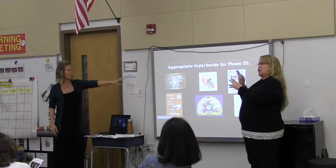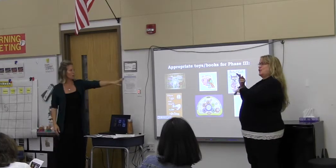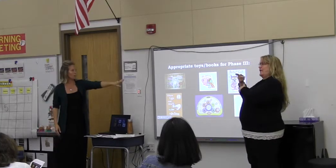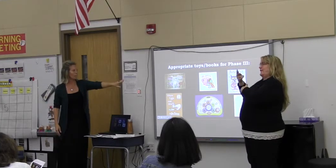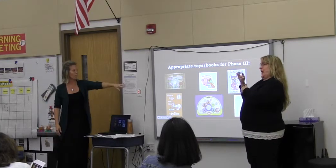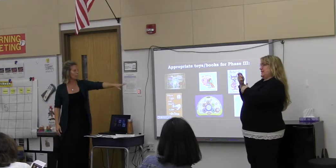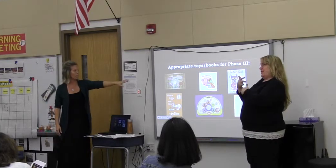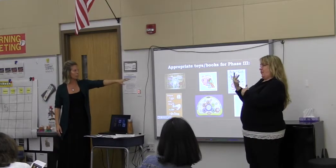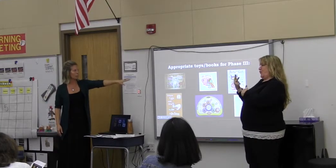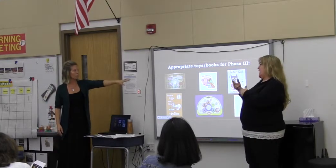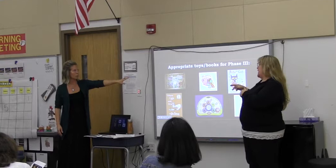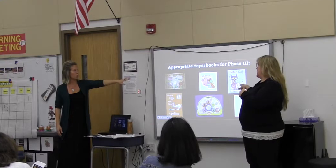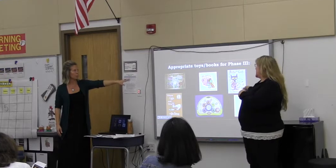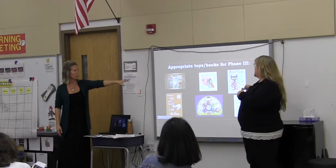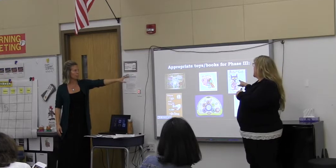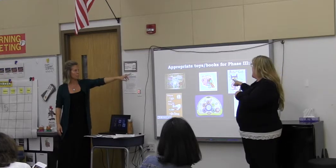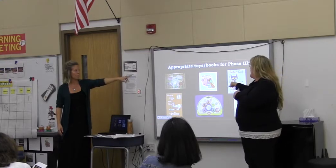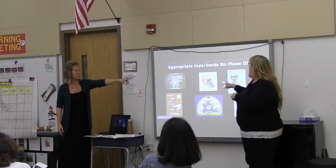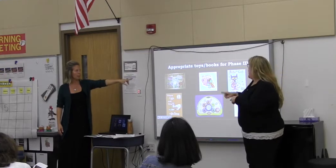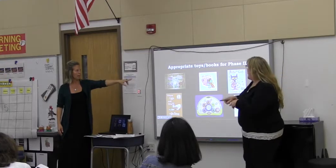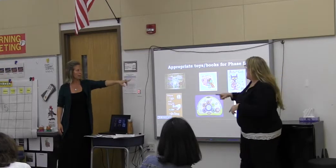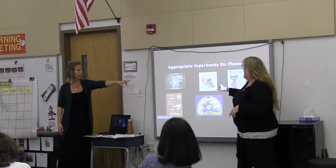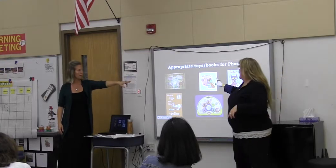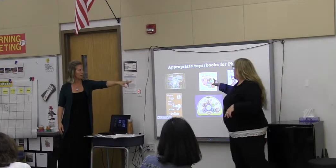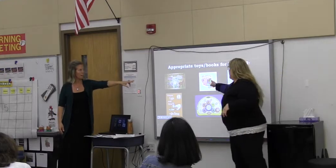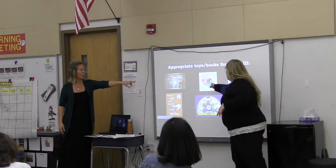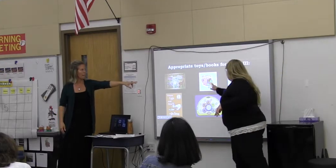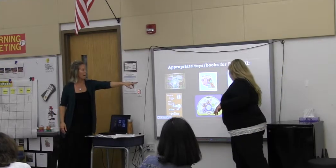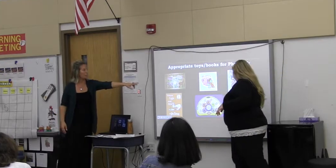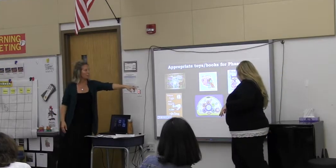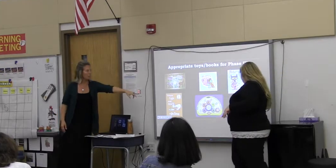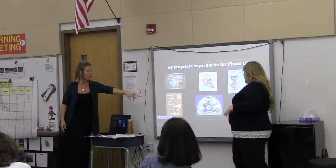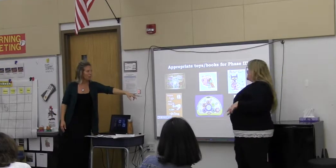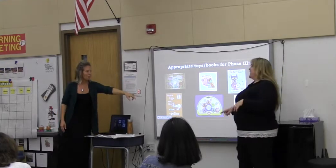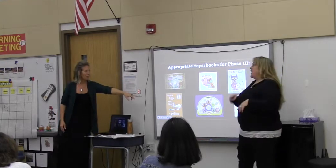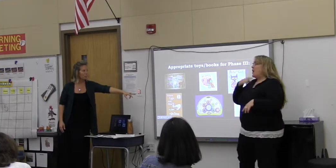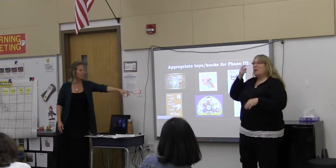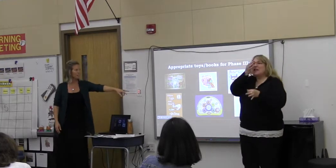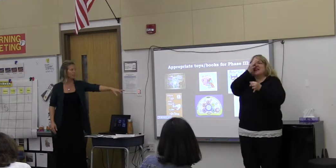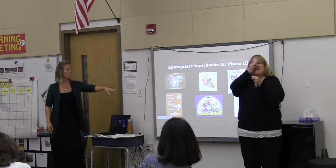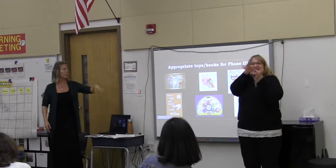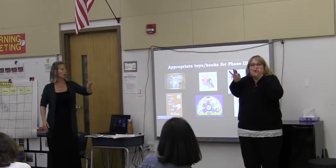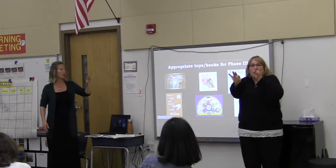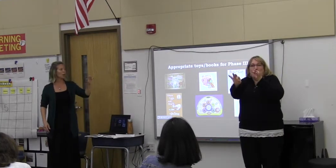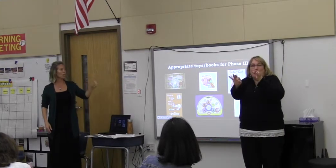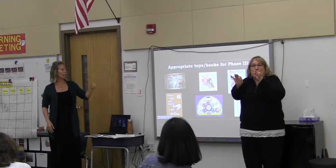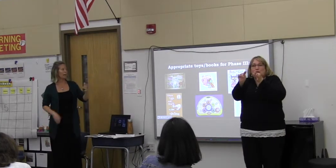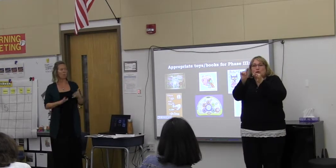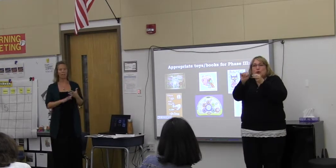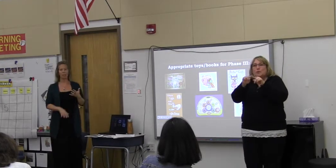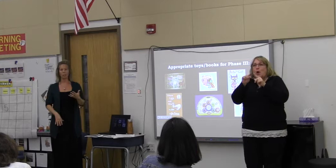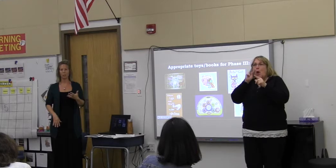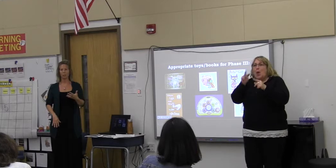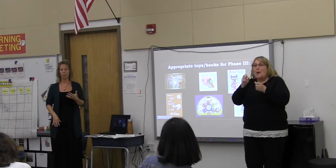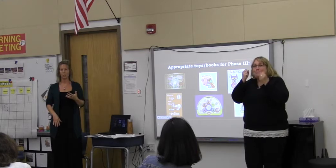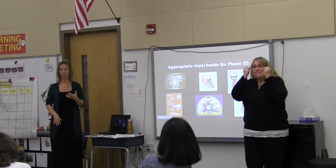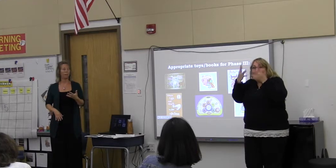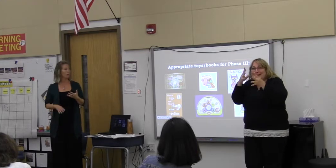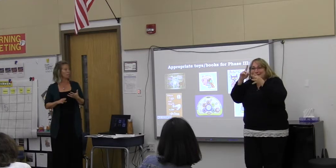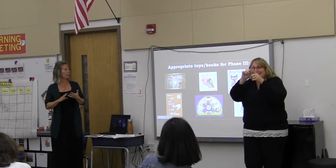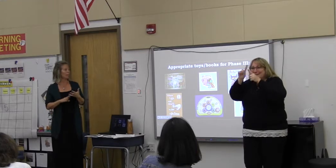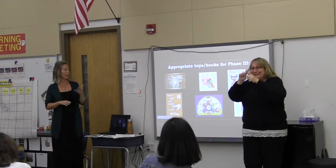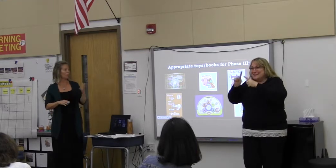these also look like very simple toys, this piggy bank and the star stacker toy here, look at how many colors are